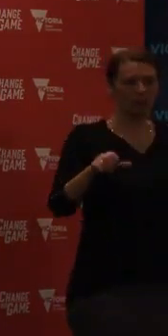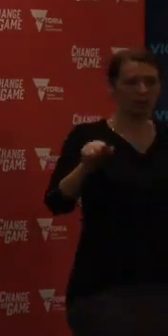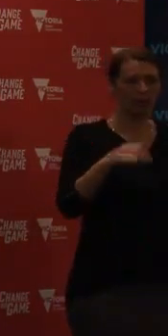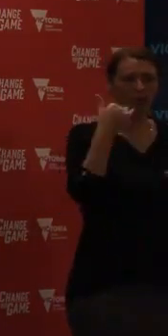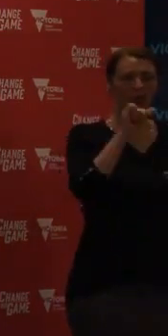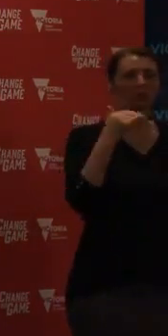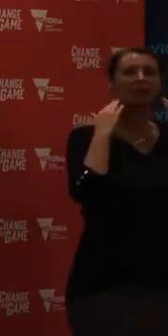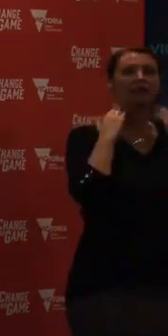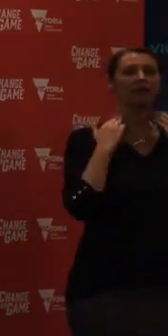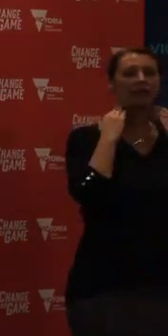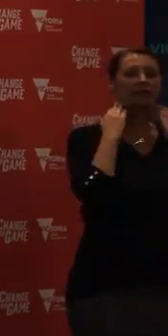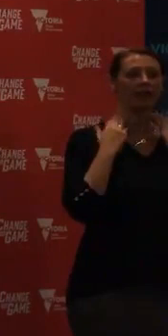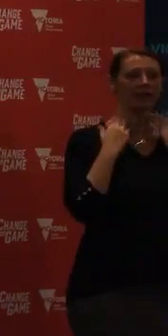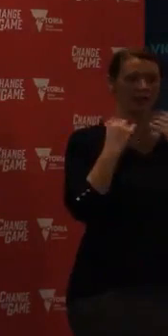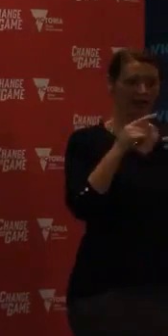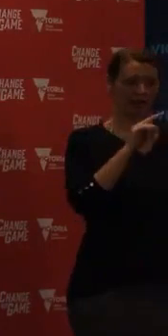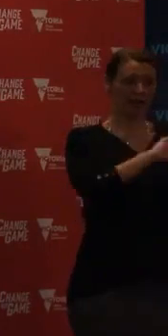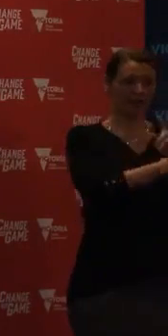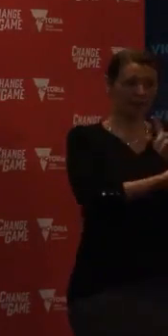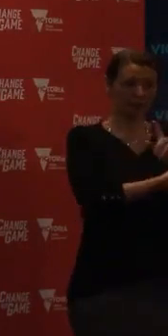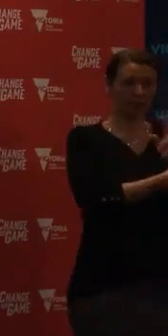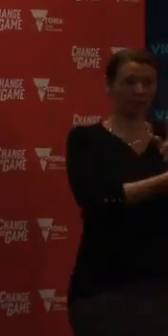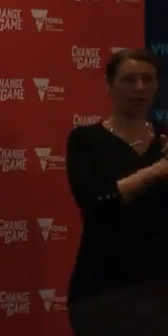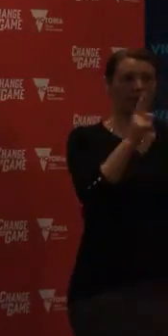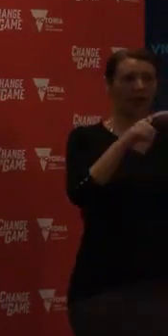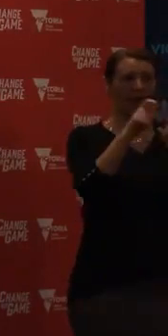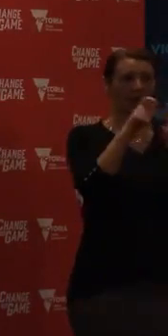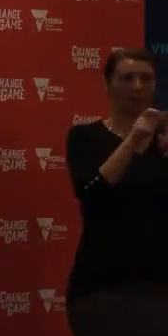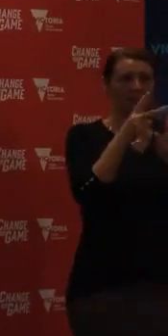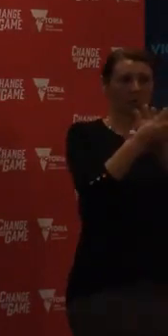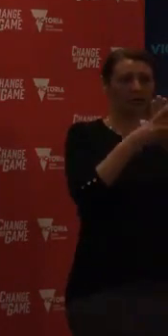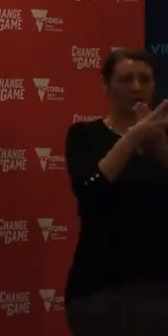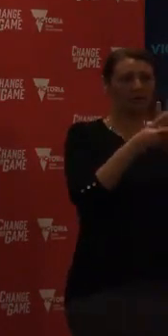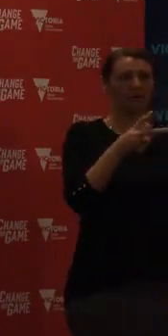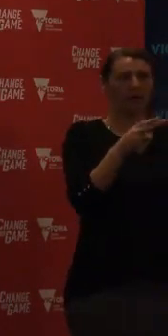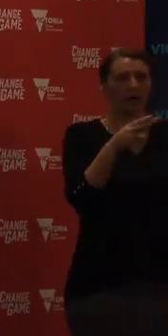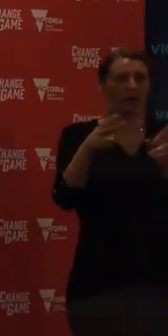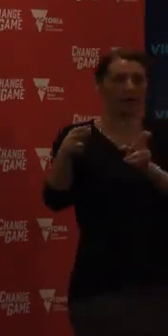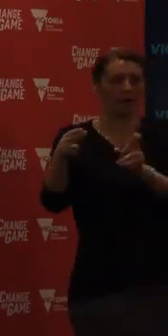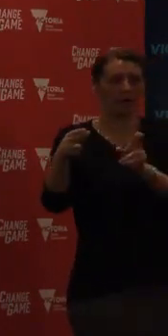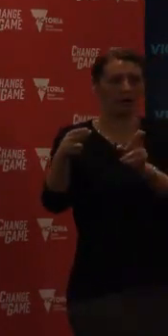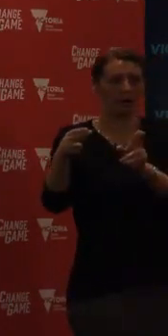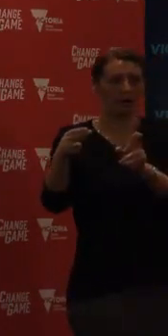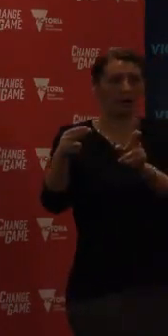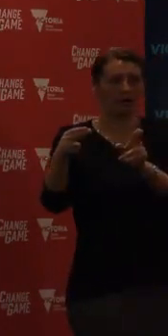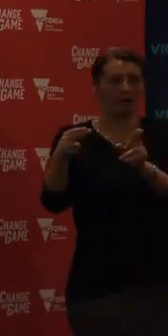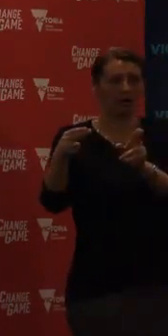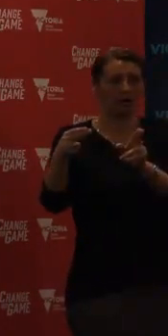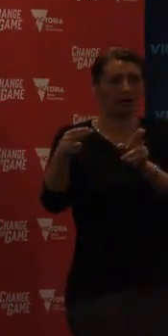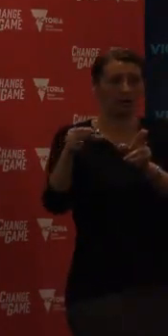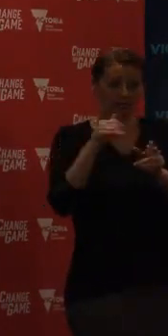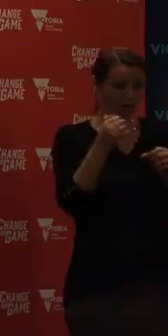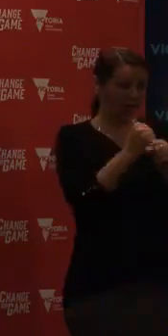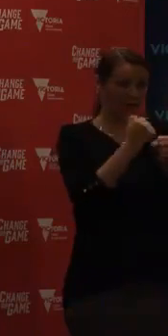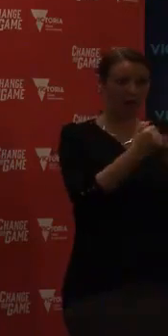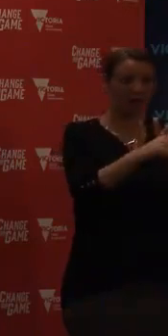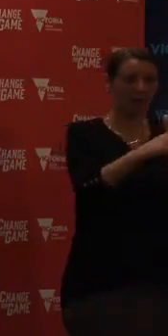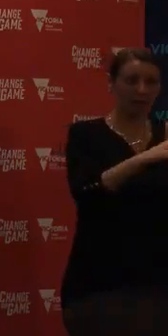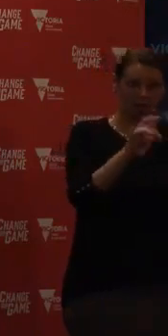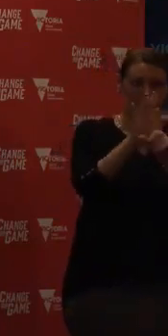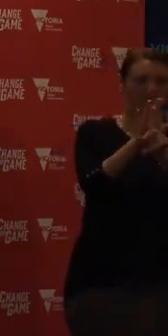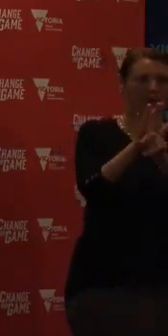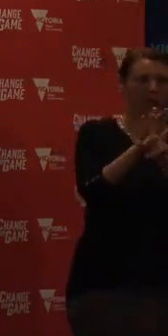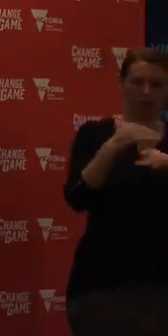his neck muscles and 21st century cutting edge apps to video edit. So he's making serious dollars